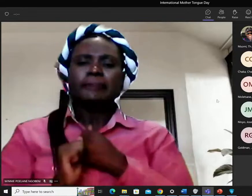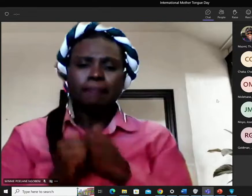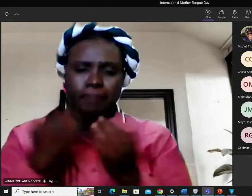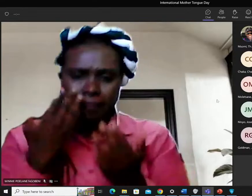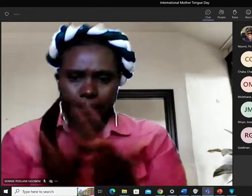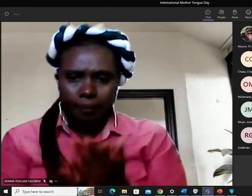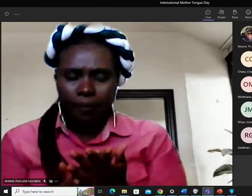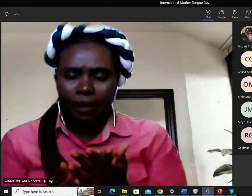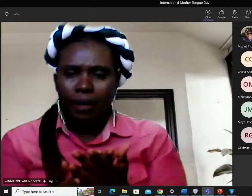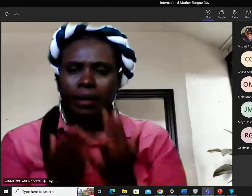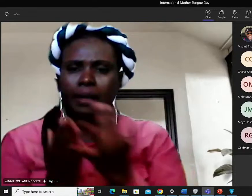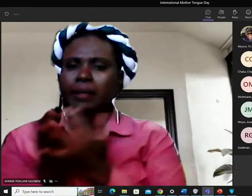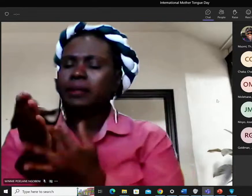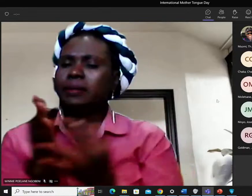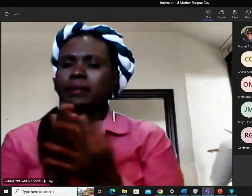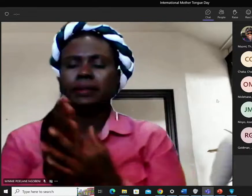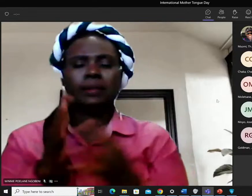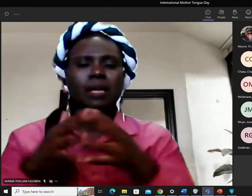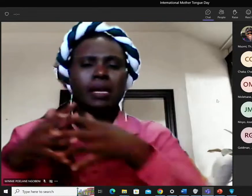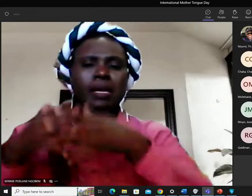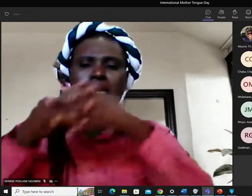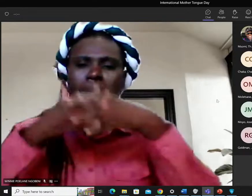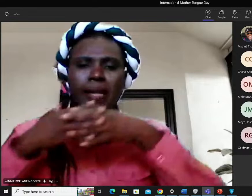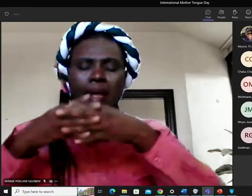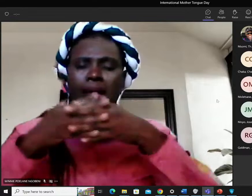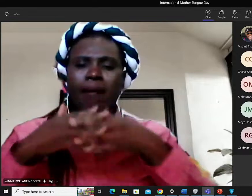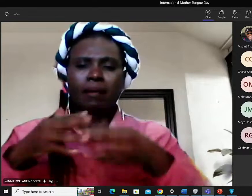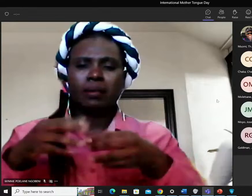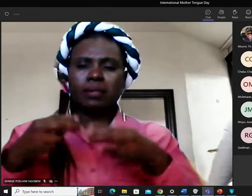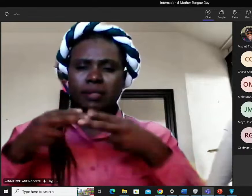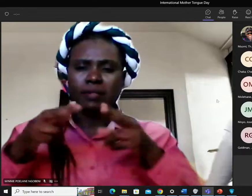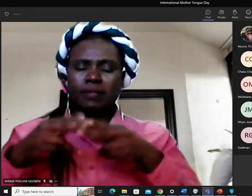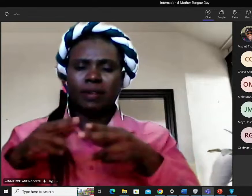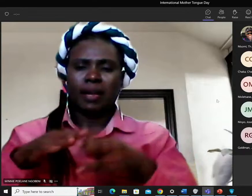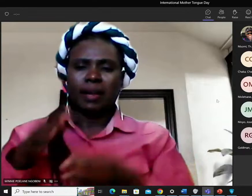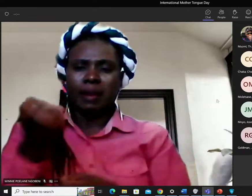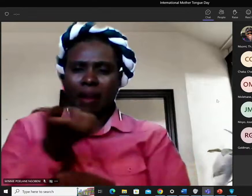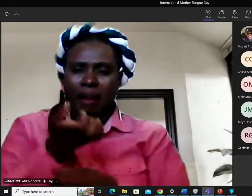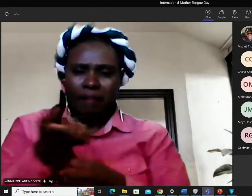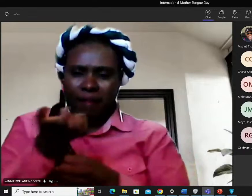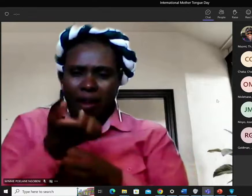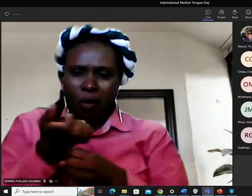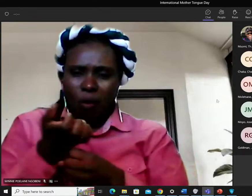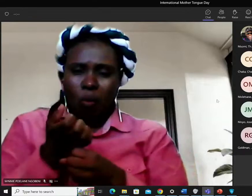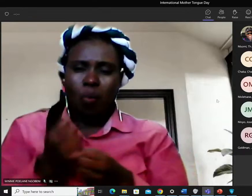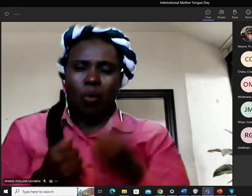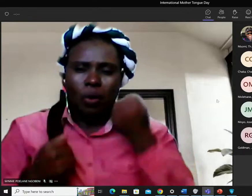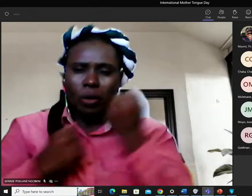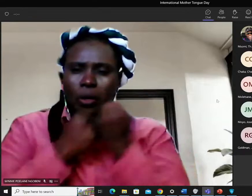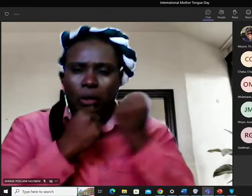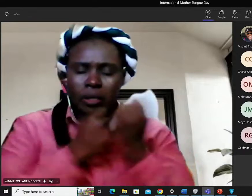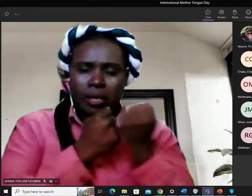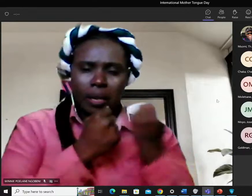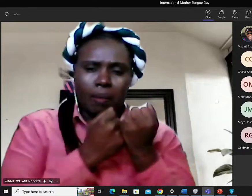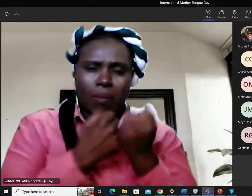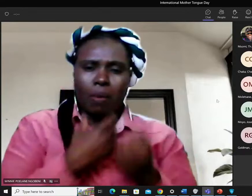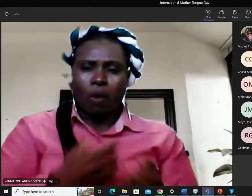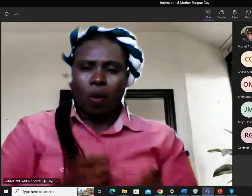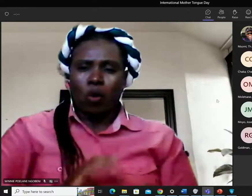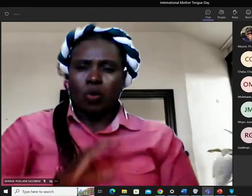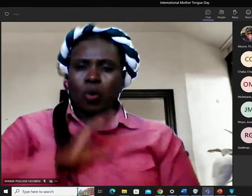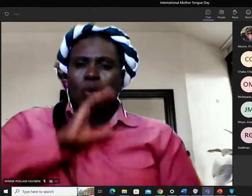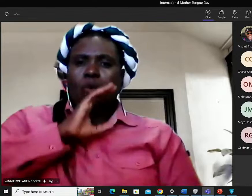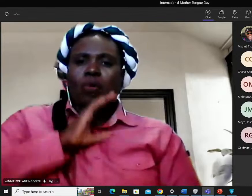another country, be it in a different environment. So it also boosts your self-confidence, so that when you